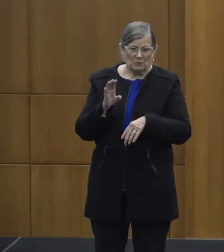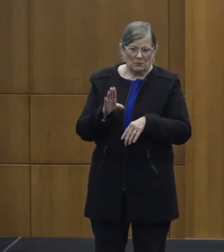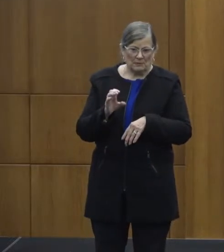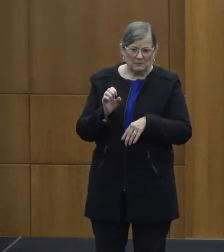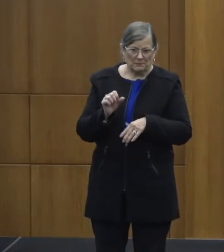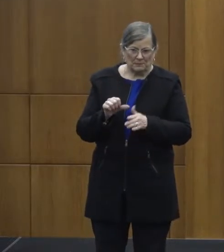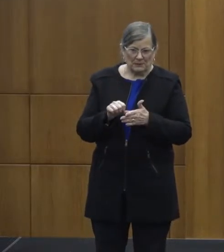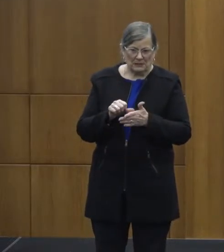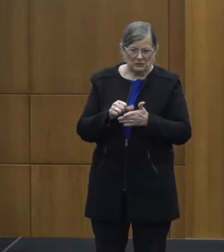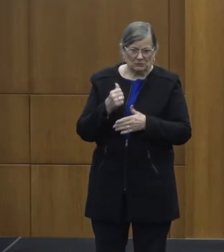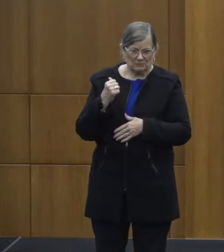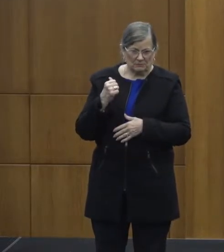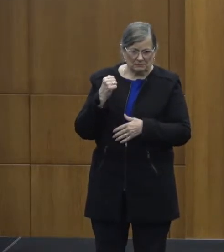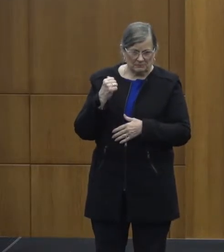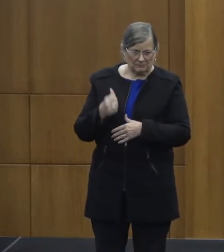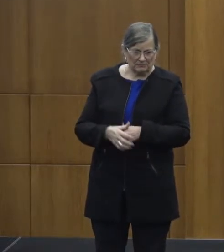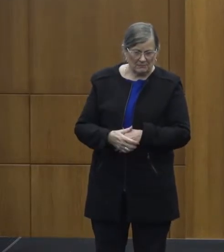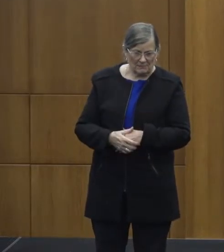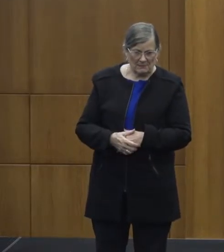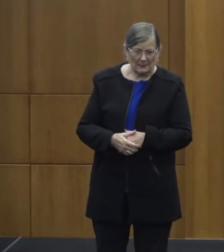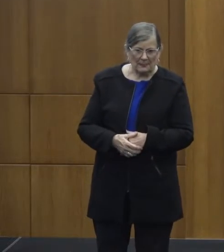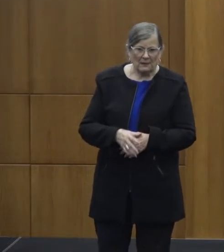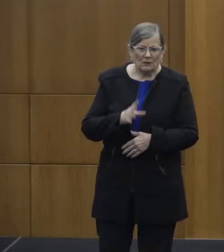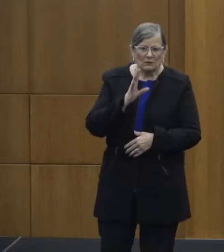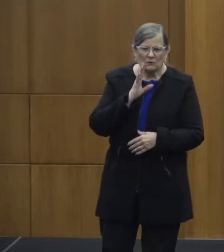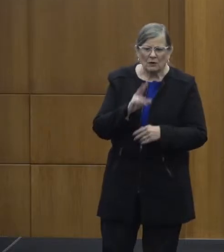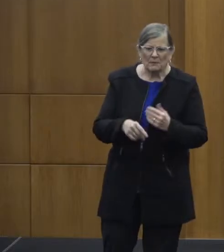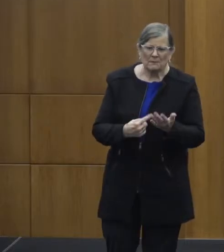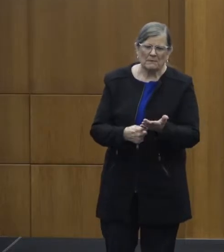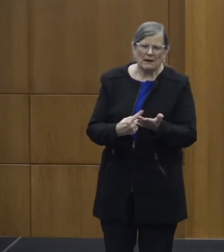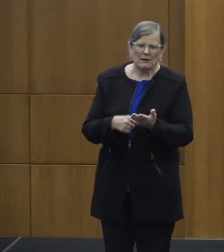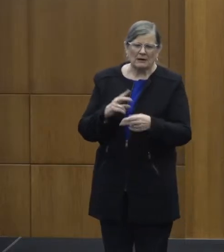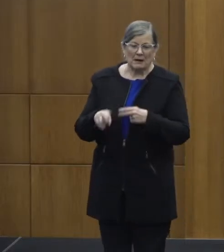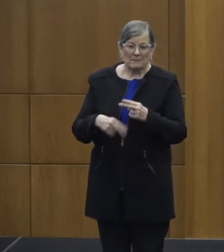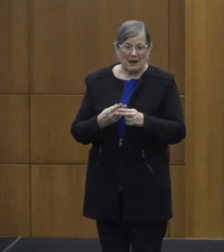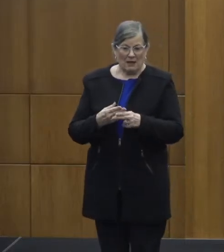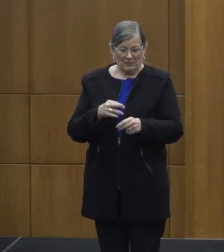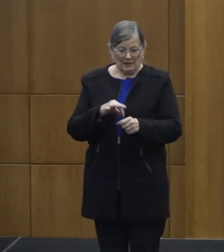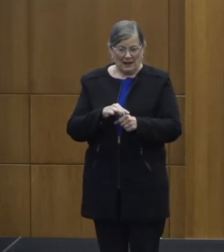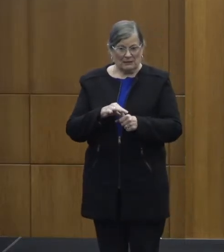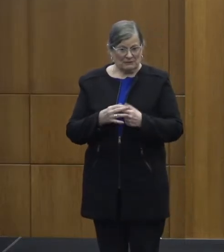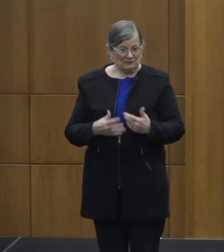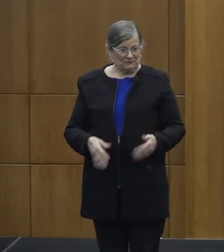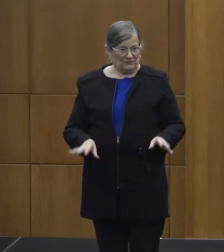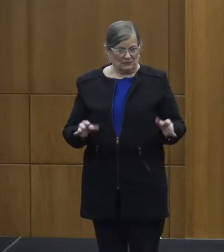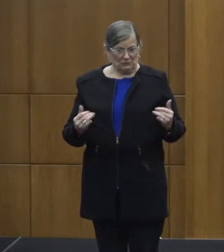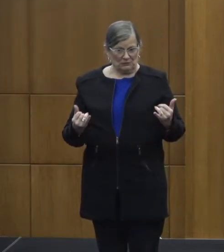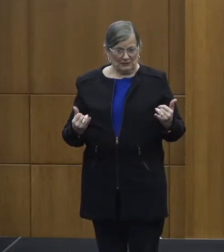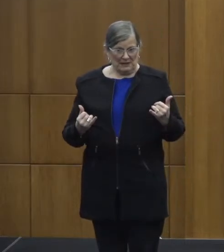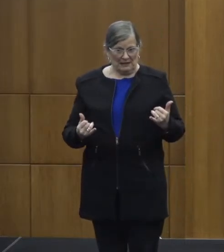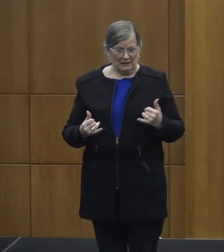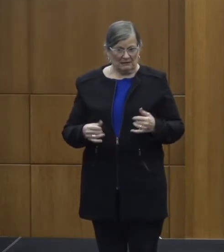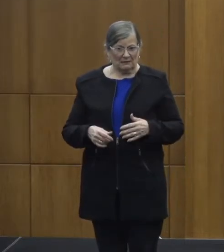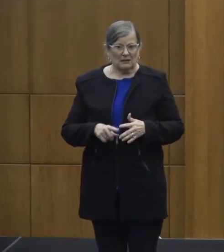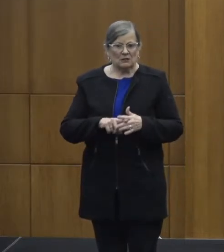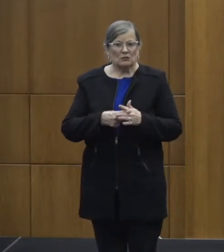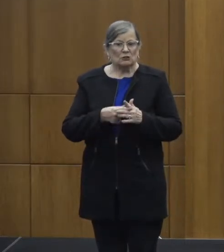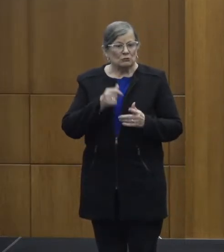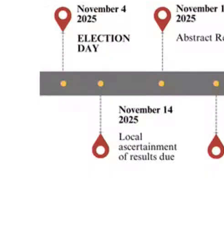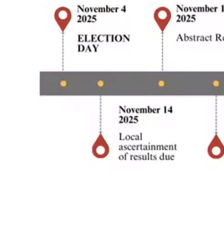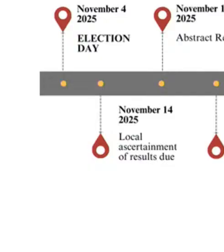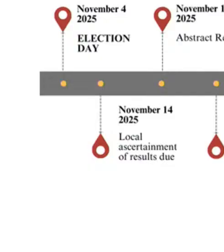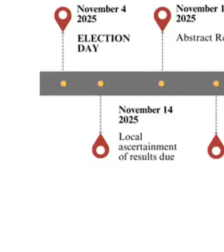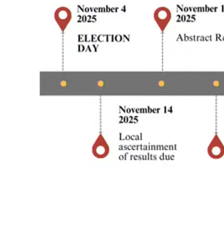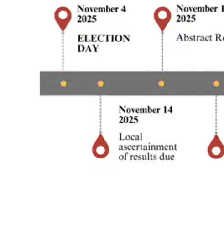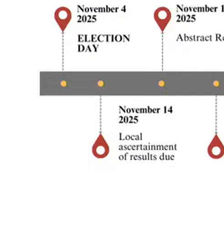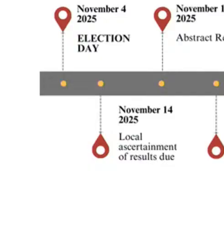Just to briefly go over the post-election timeline, obviously today is election day. Starting tomorrow, the canvass begins, in